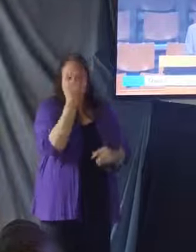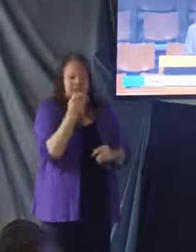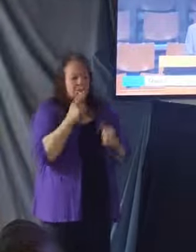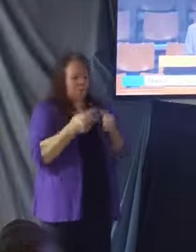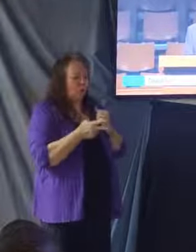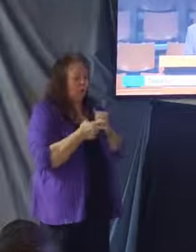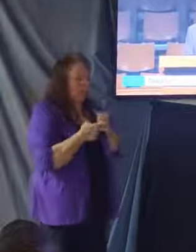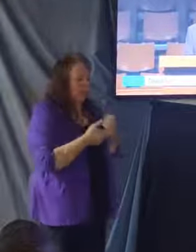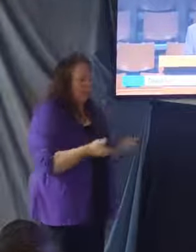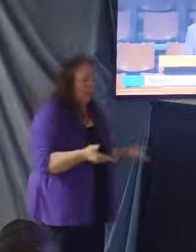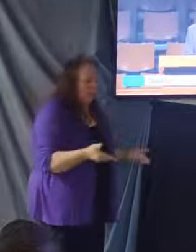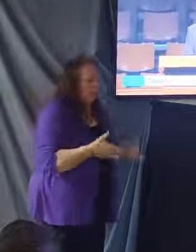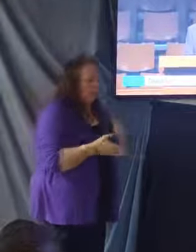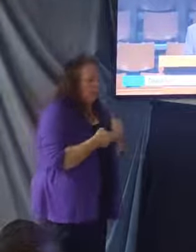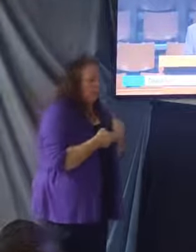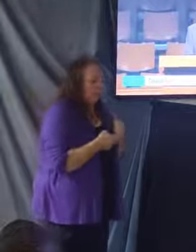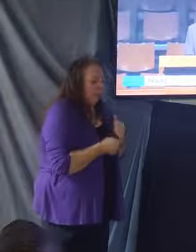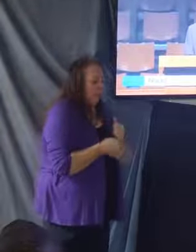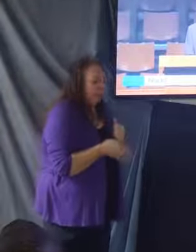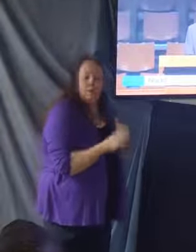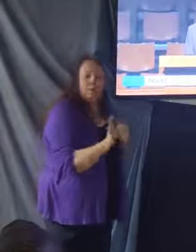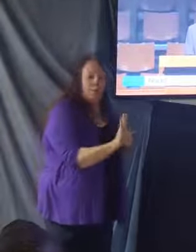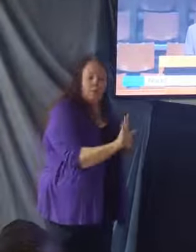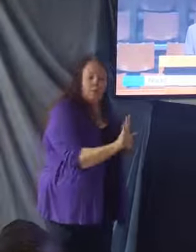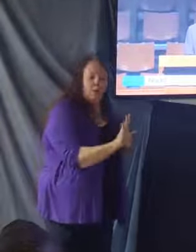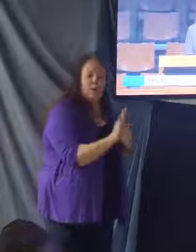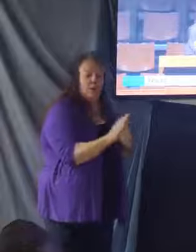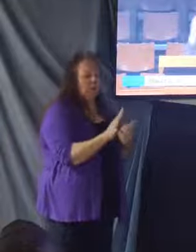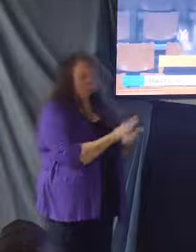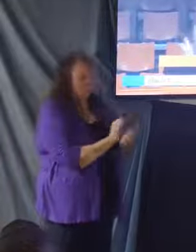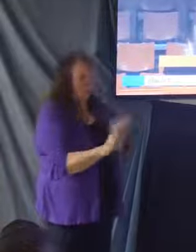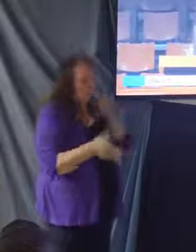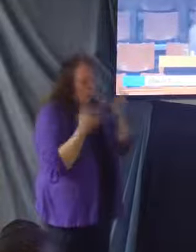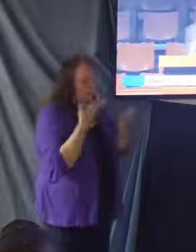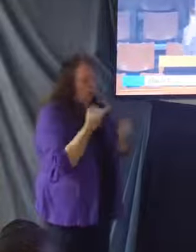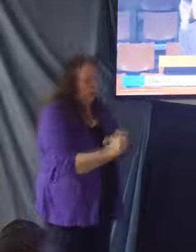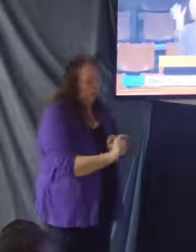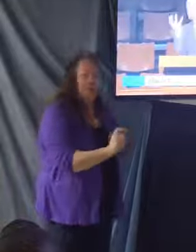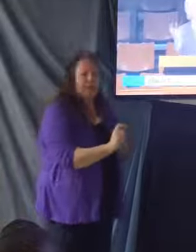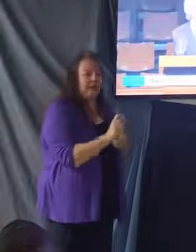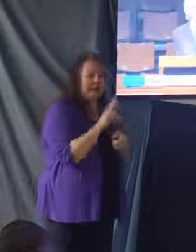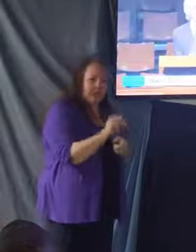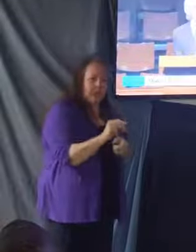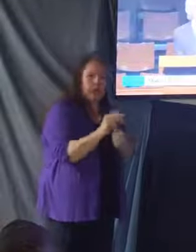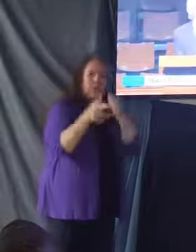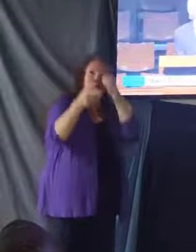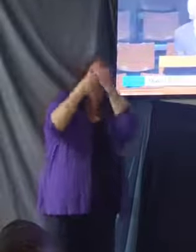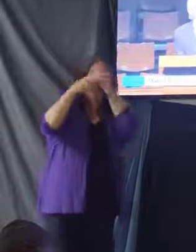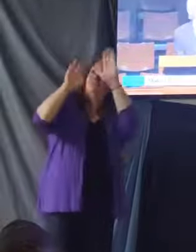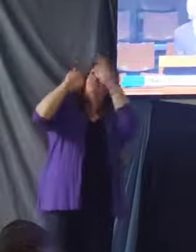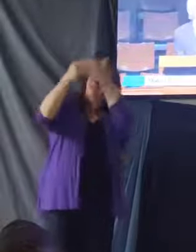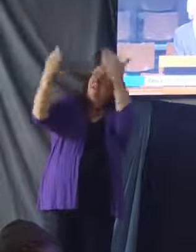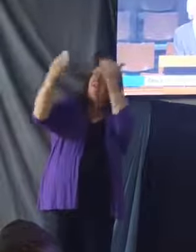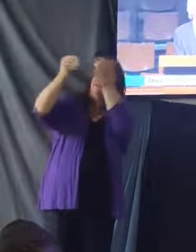store up for yourselves treasures on earth, which can be corrupted and destroyed by all kind of things. Lay up for yourselves treasures in